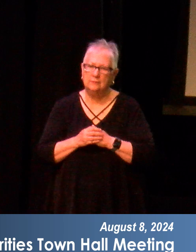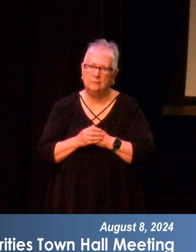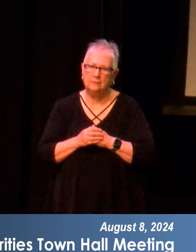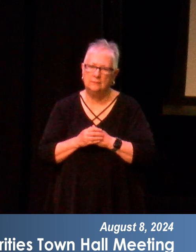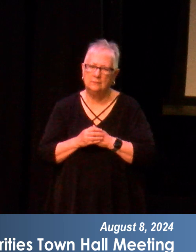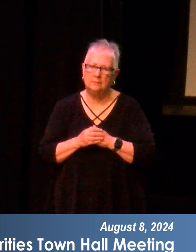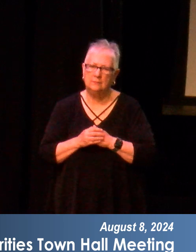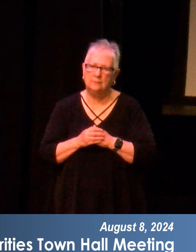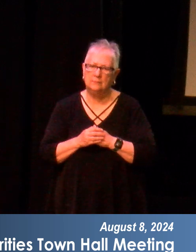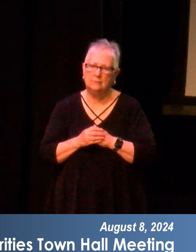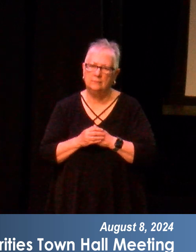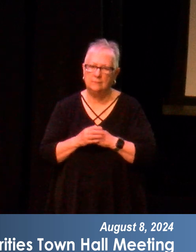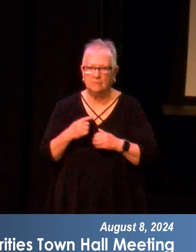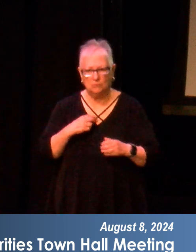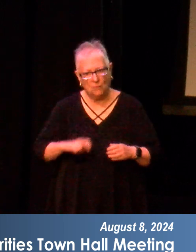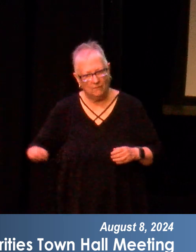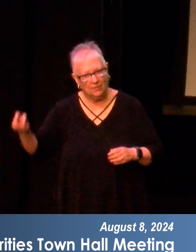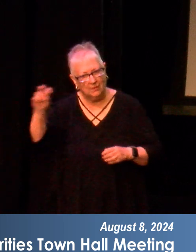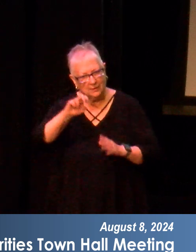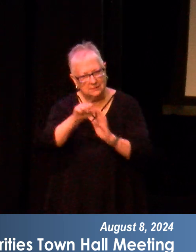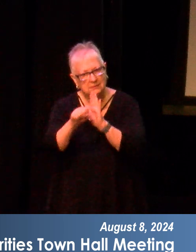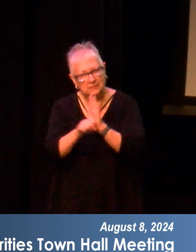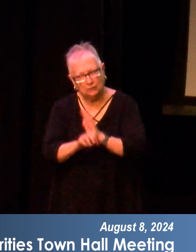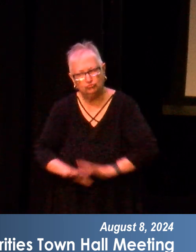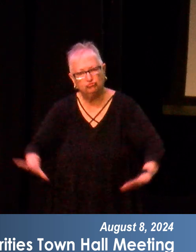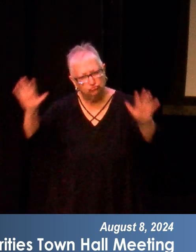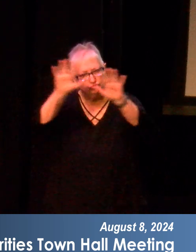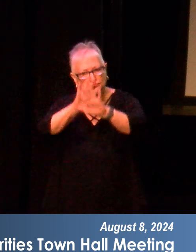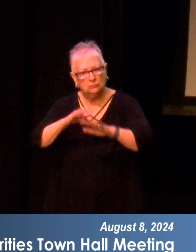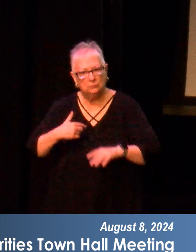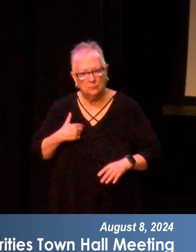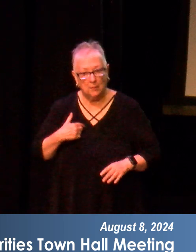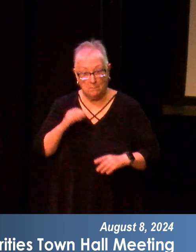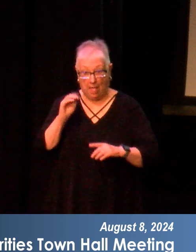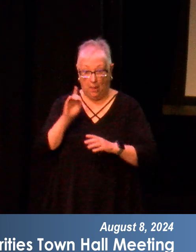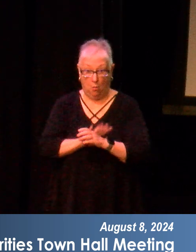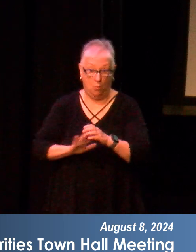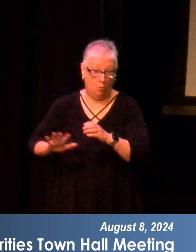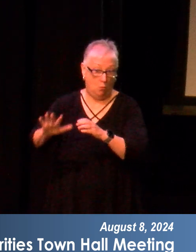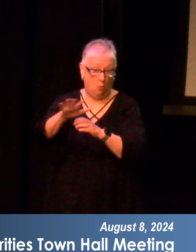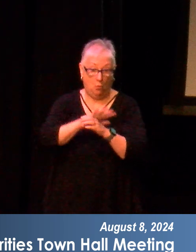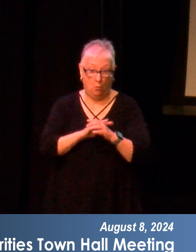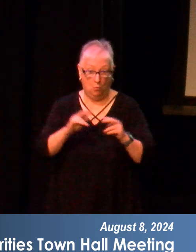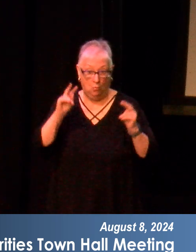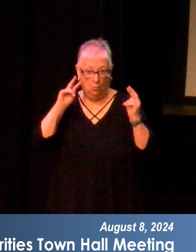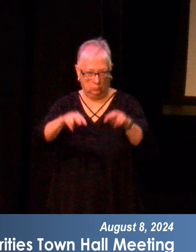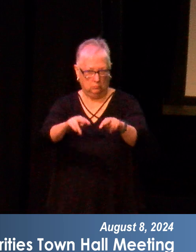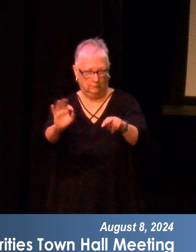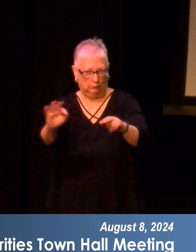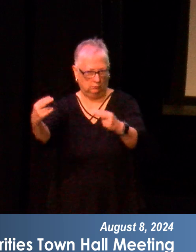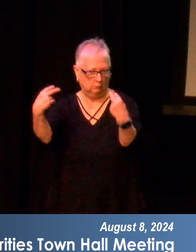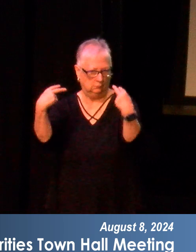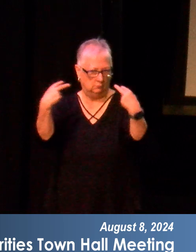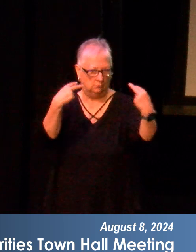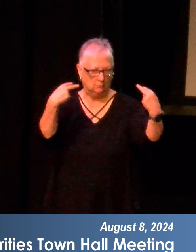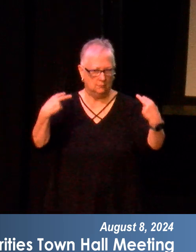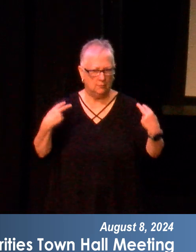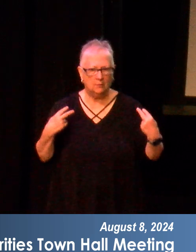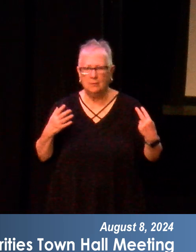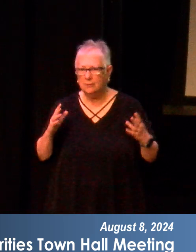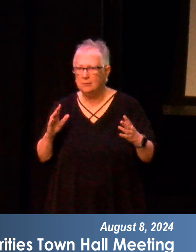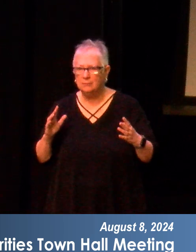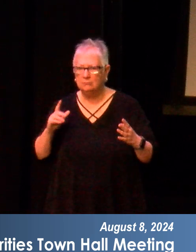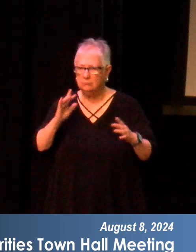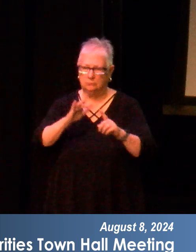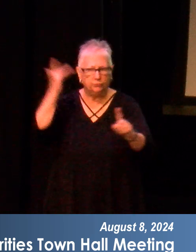to travel around the state, and elsewhere in Maryland, they look at Frederick as sort of the pinnacle